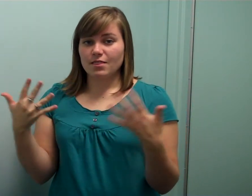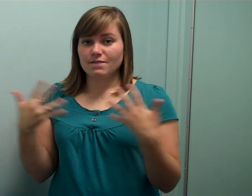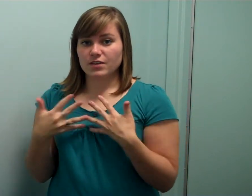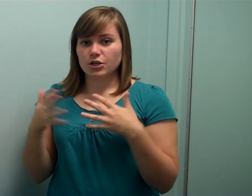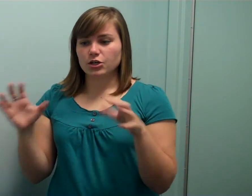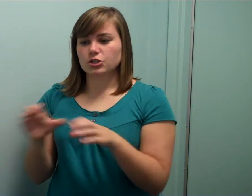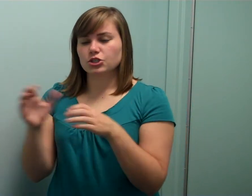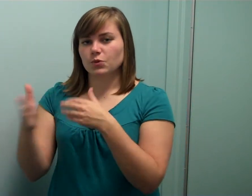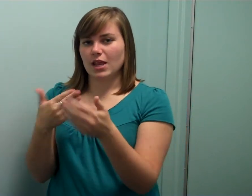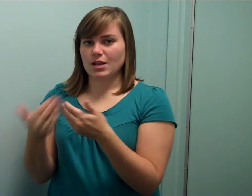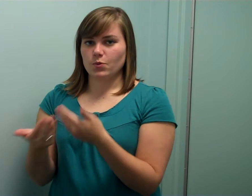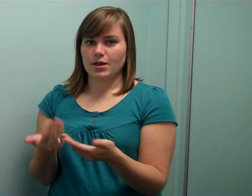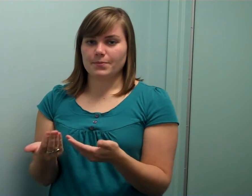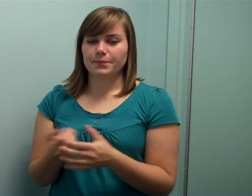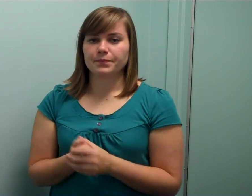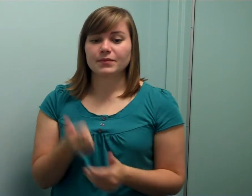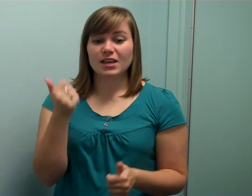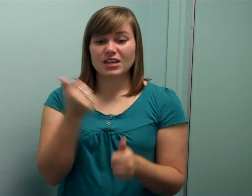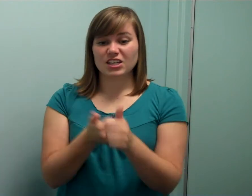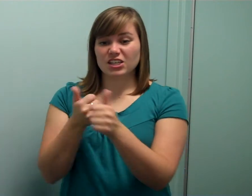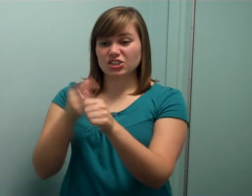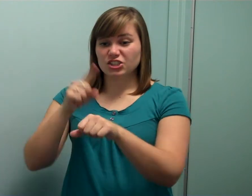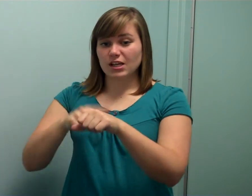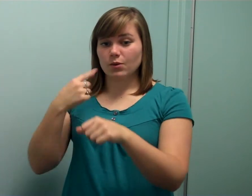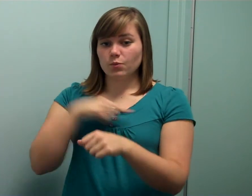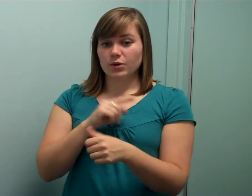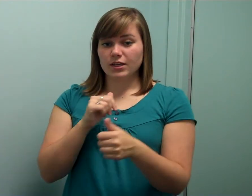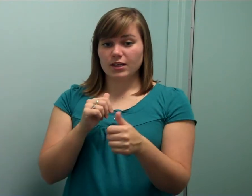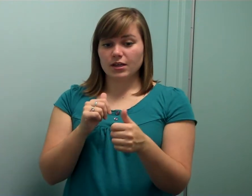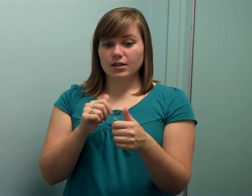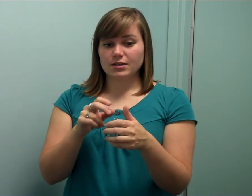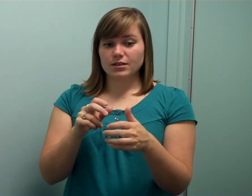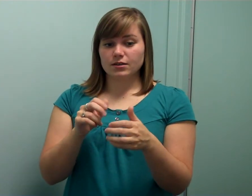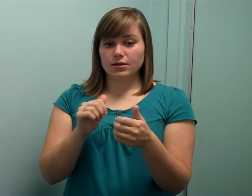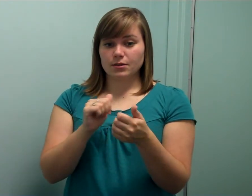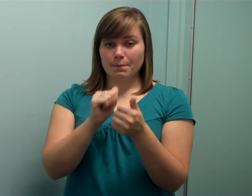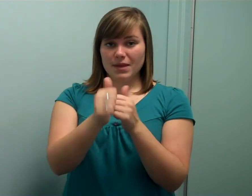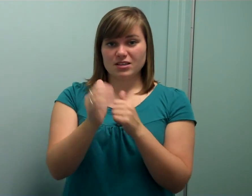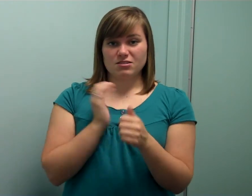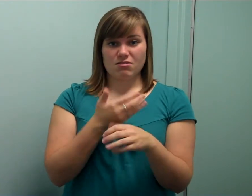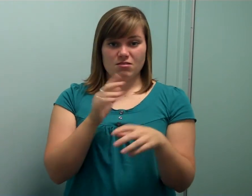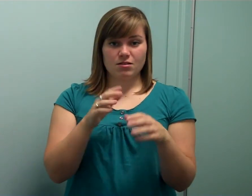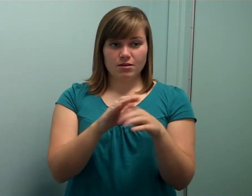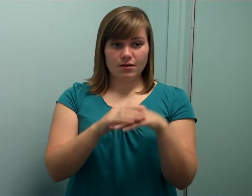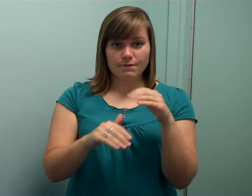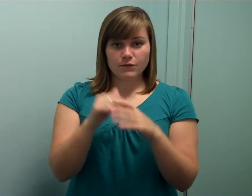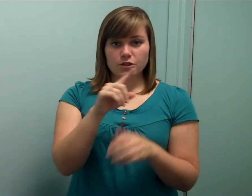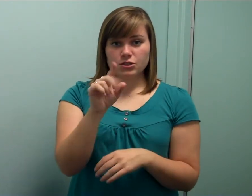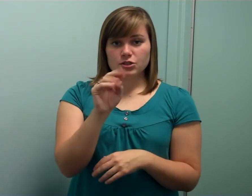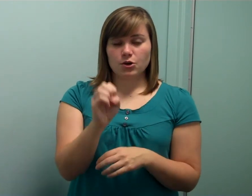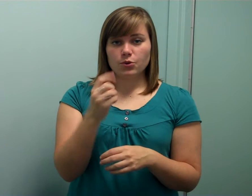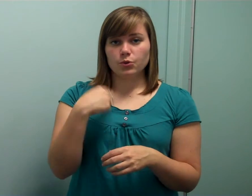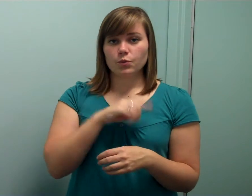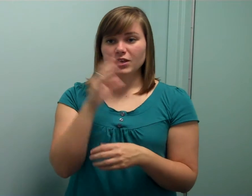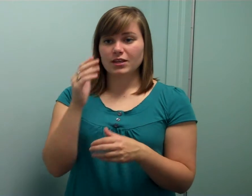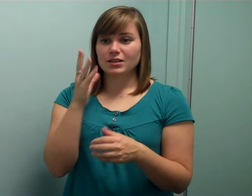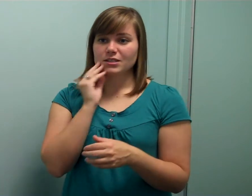anyway. Each time we venture beyond the confines of our comfort zone, we discover new ways of being.